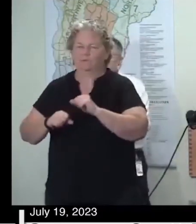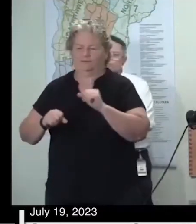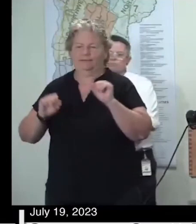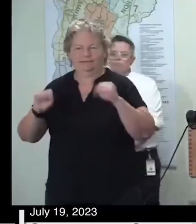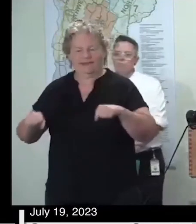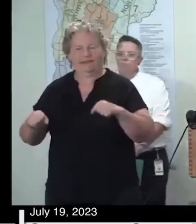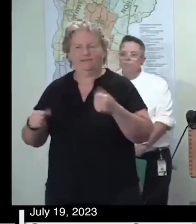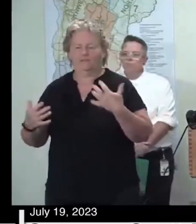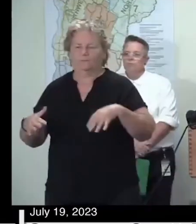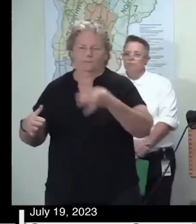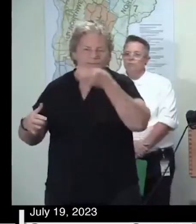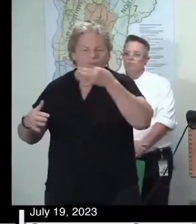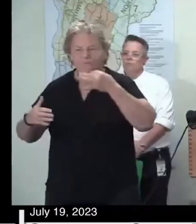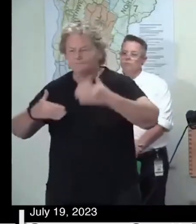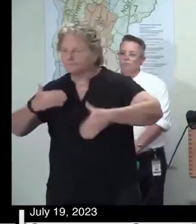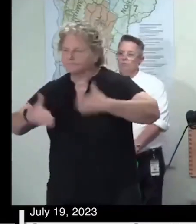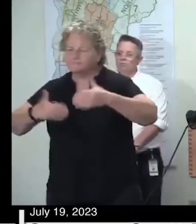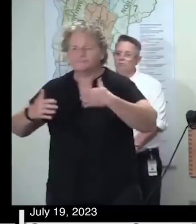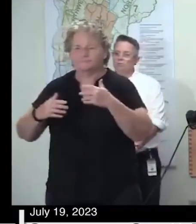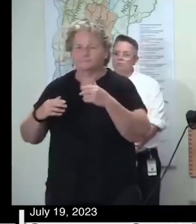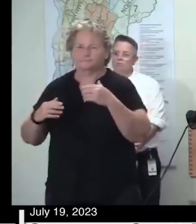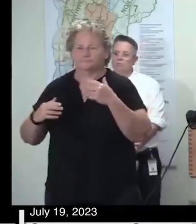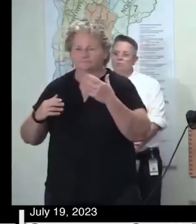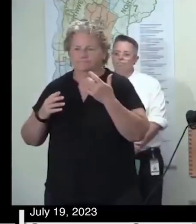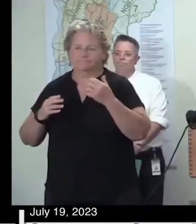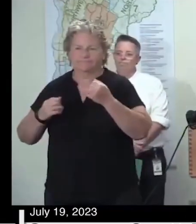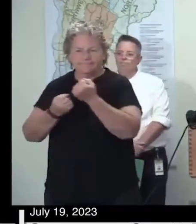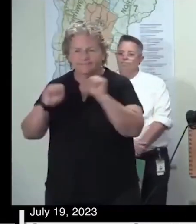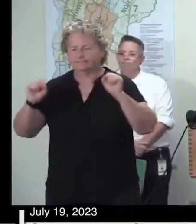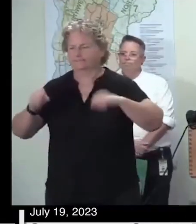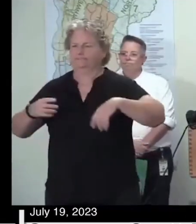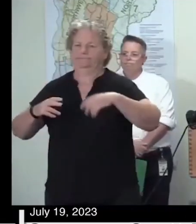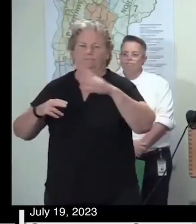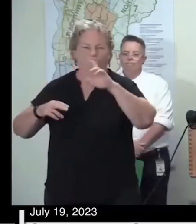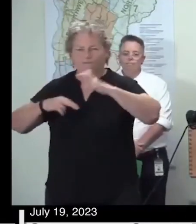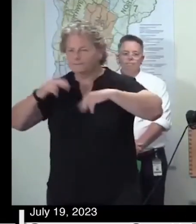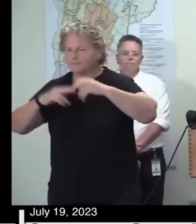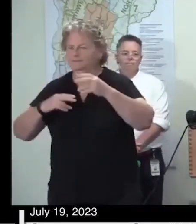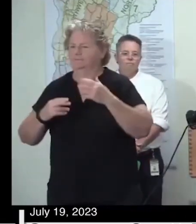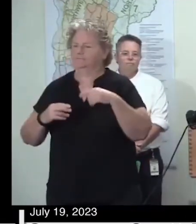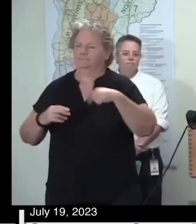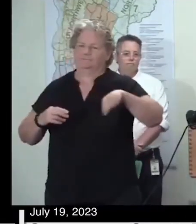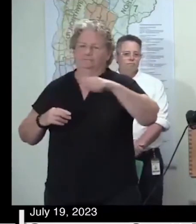have a comprehensive list all in one place, and that's at